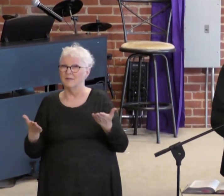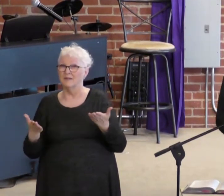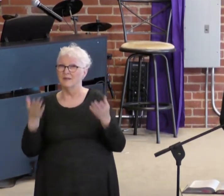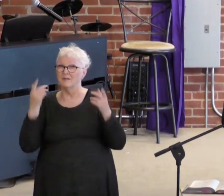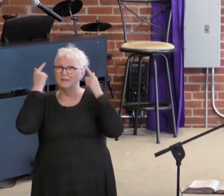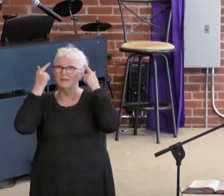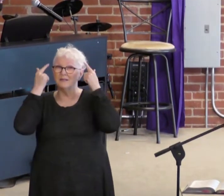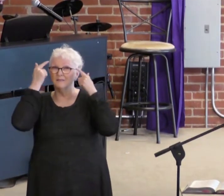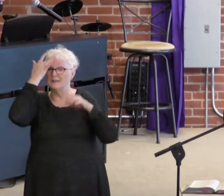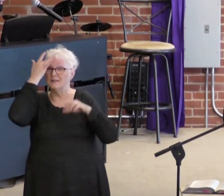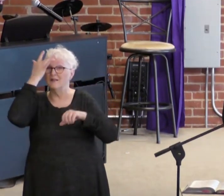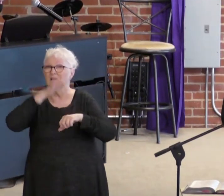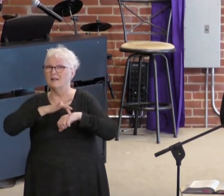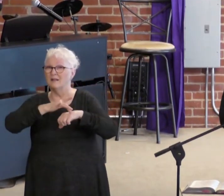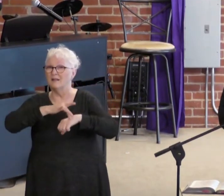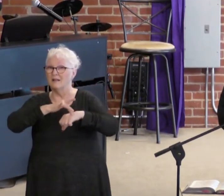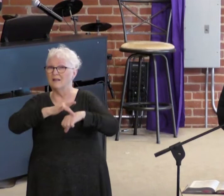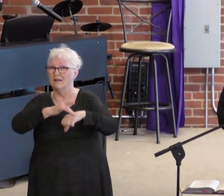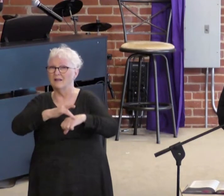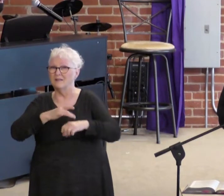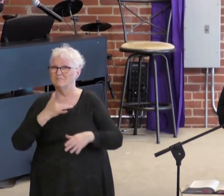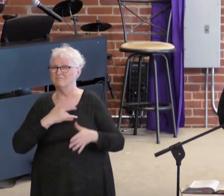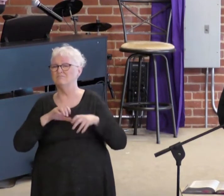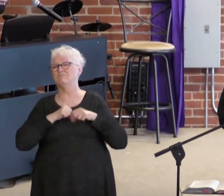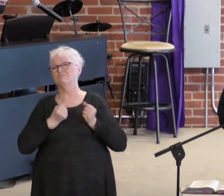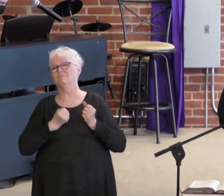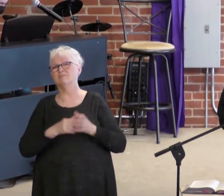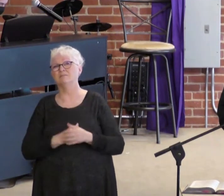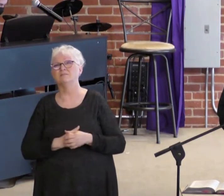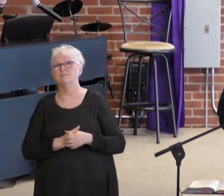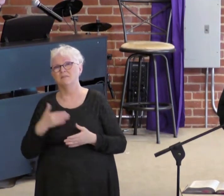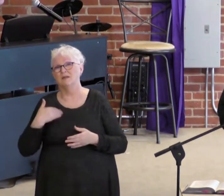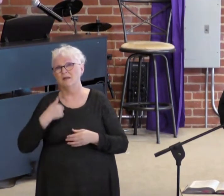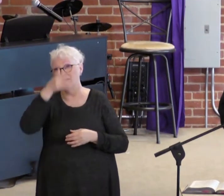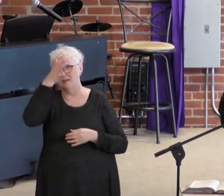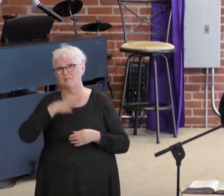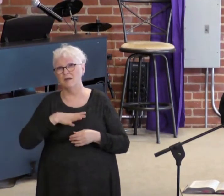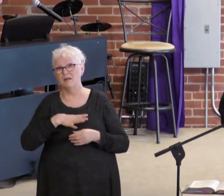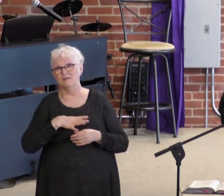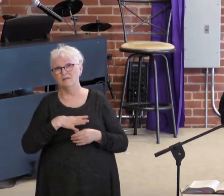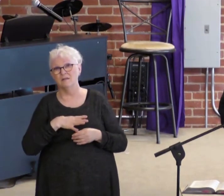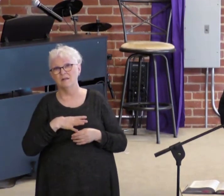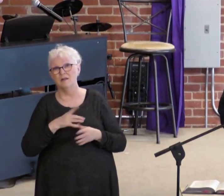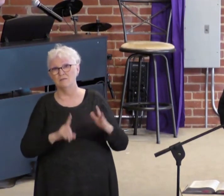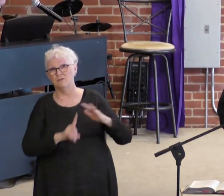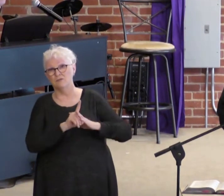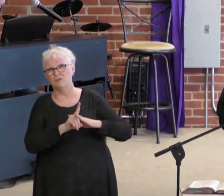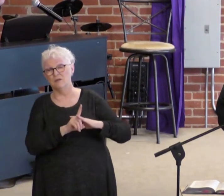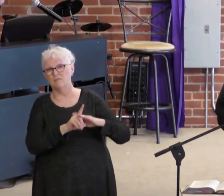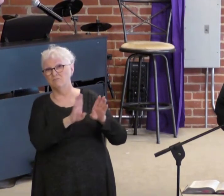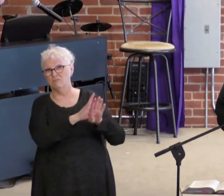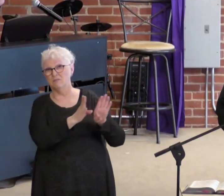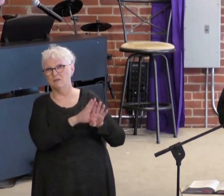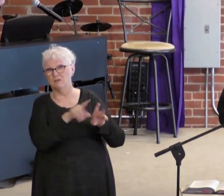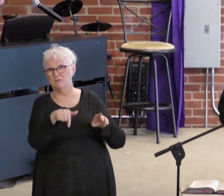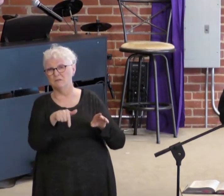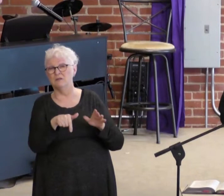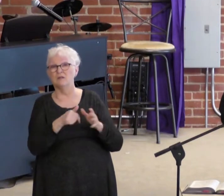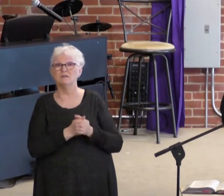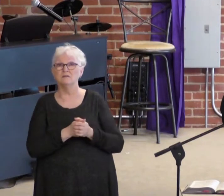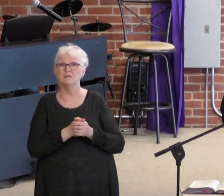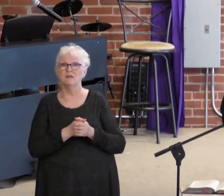about this week, a young man who comes to our doors who is homeless. He struggles. He's in and out